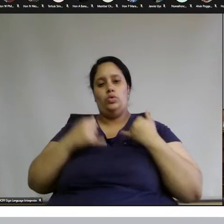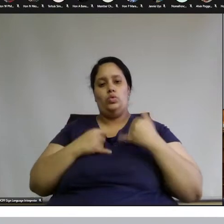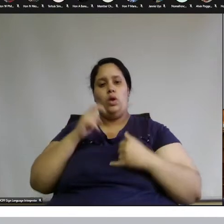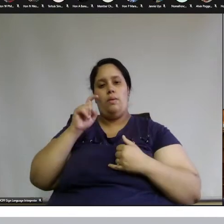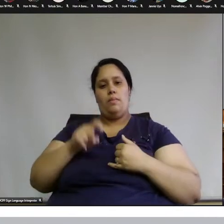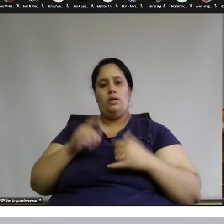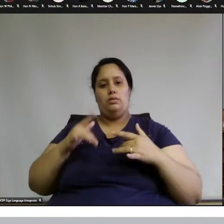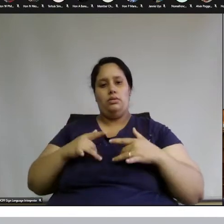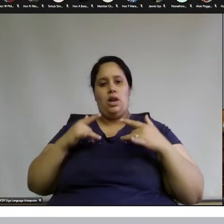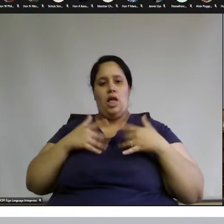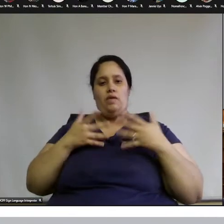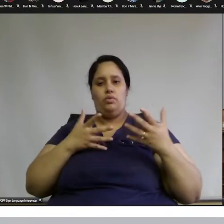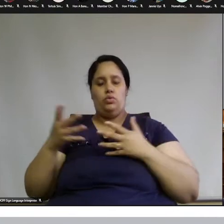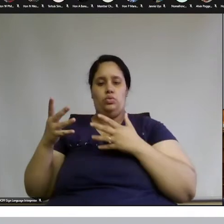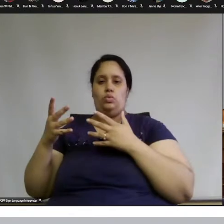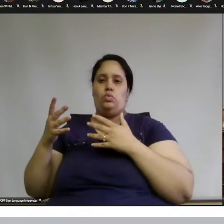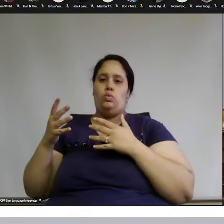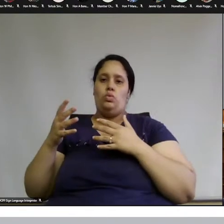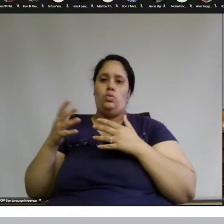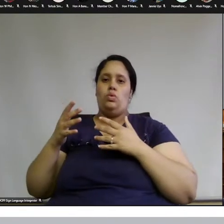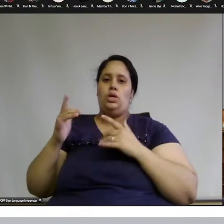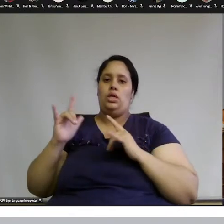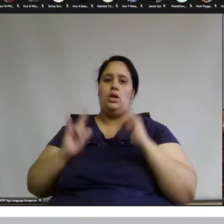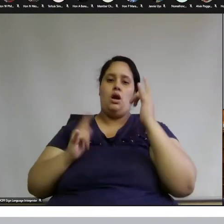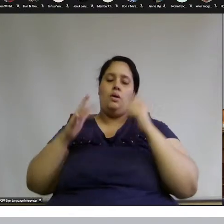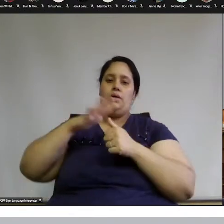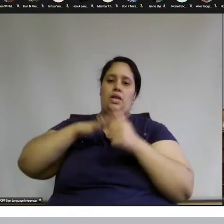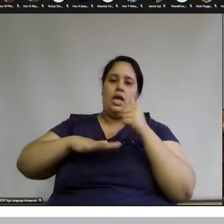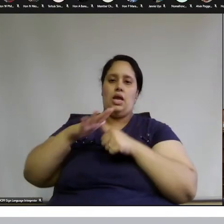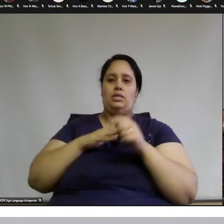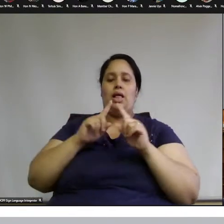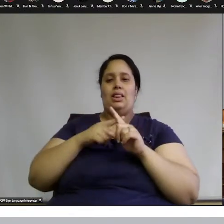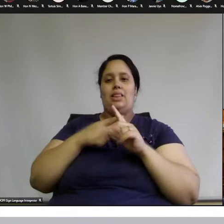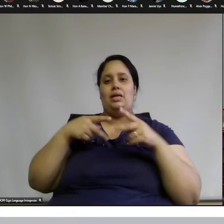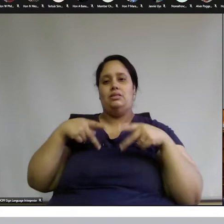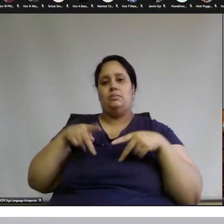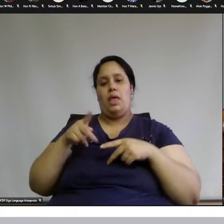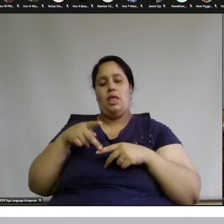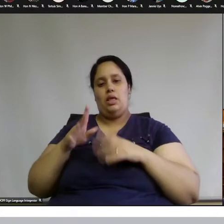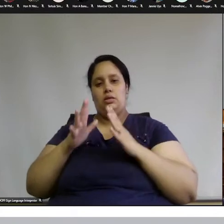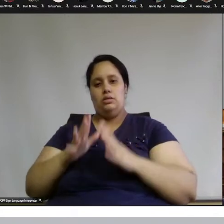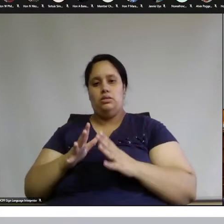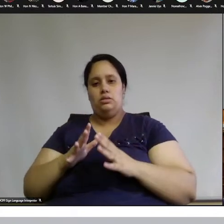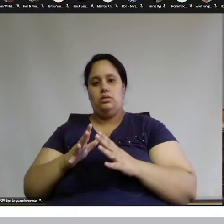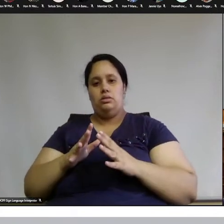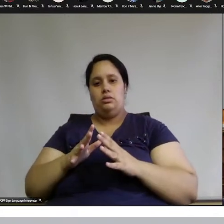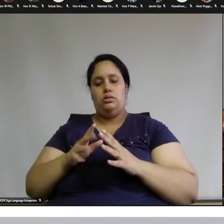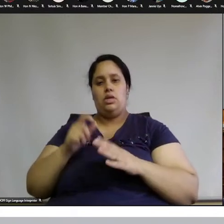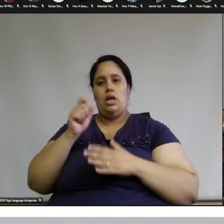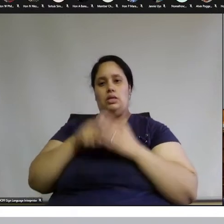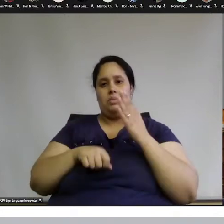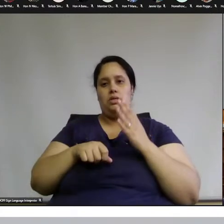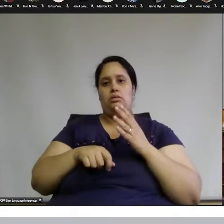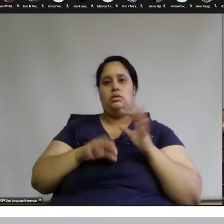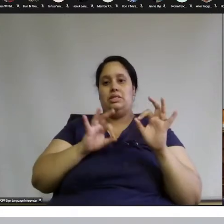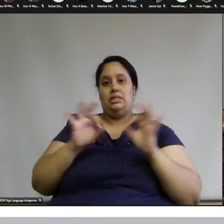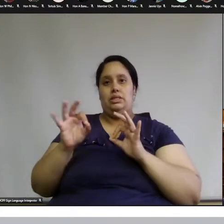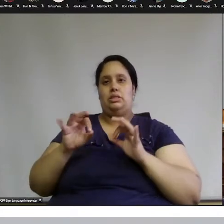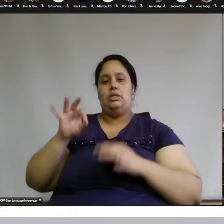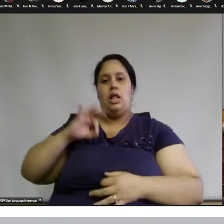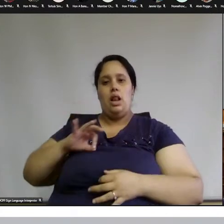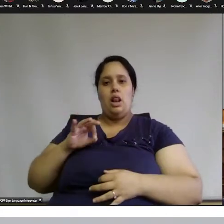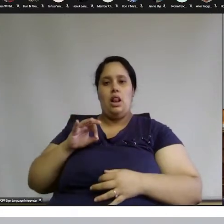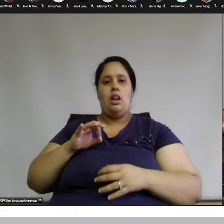lives in the suburbs, and at taxpayers' expense. Such liberties are